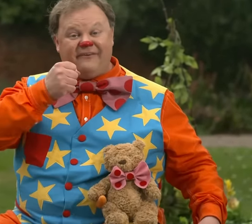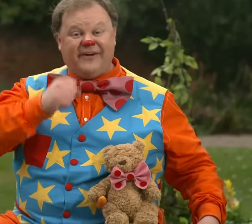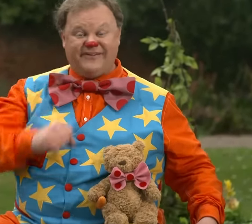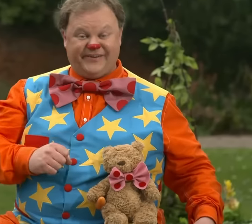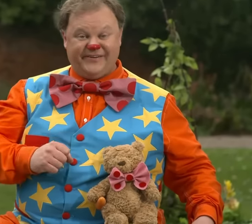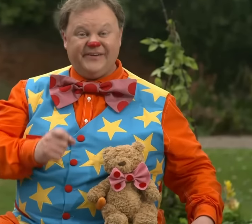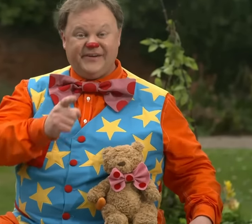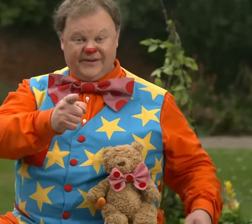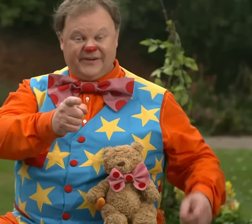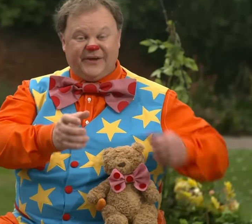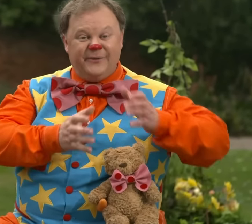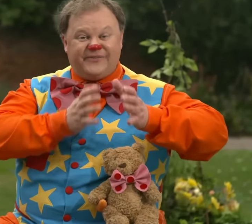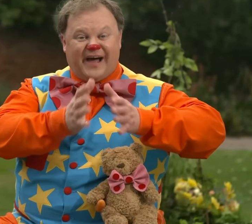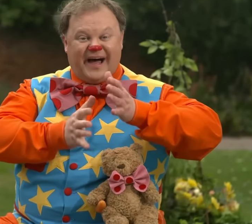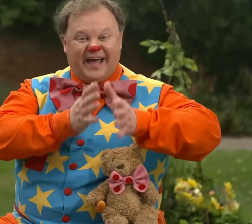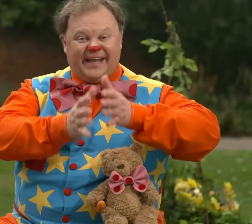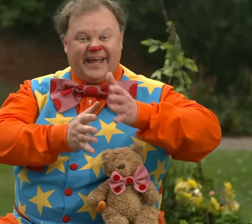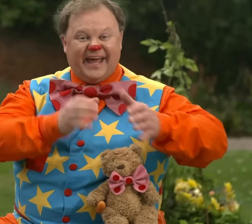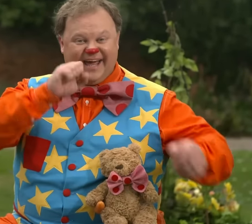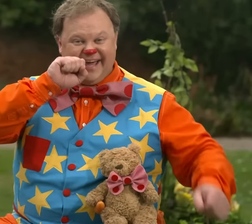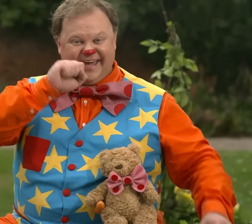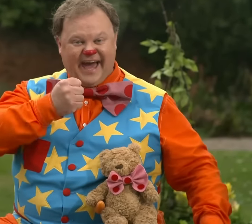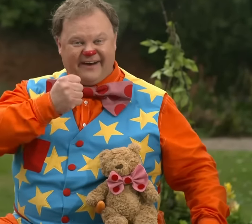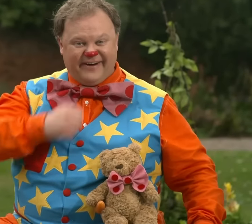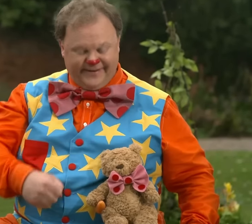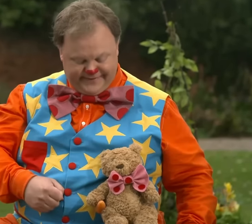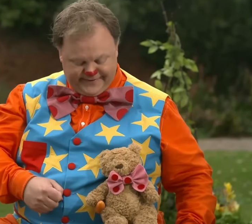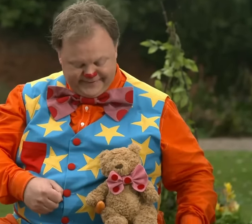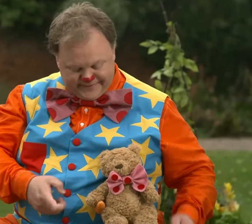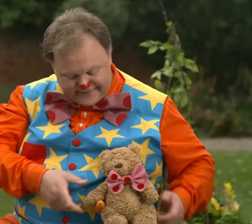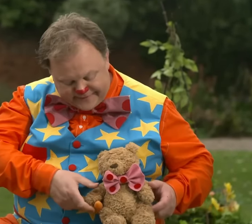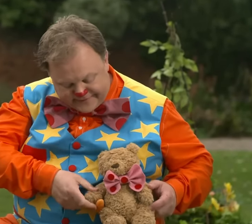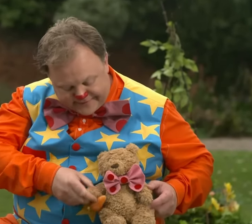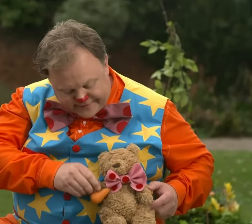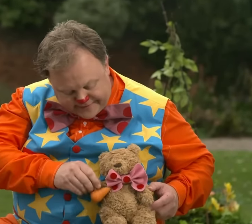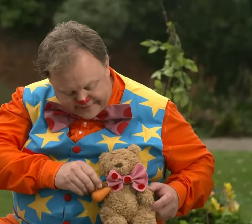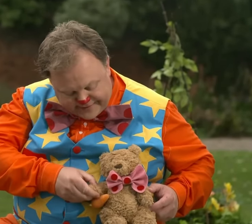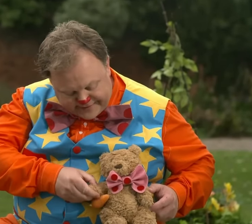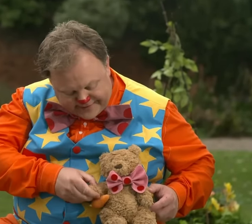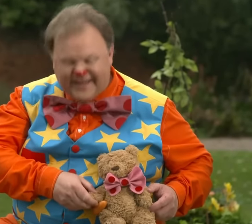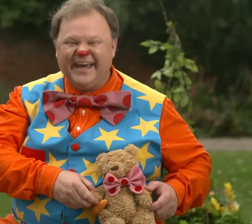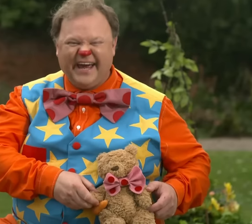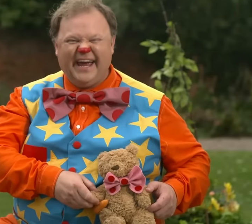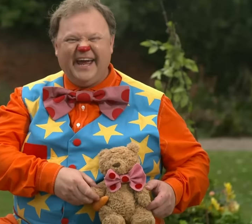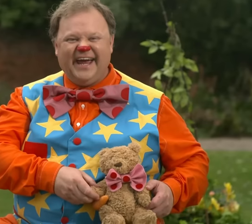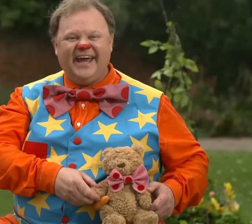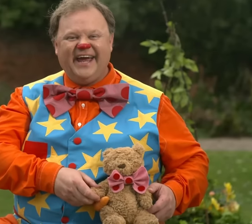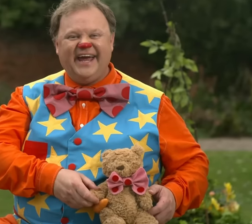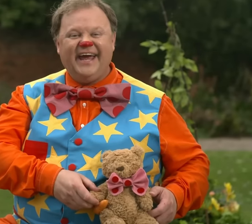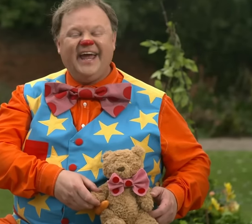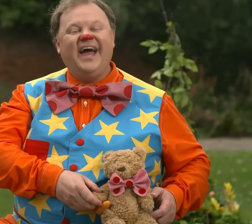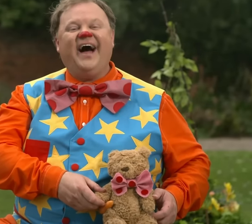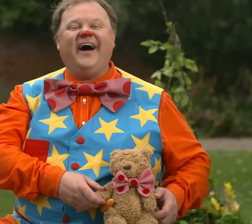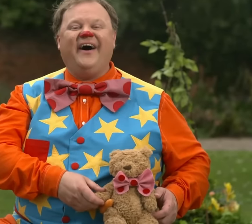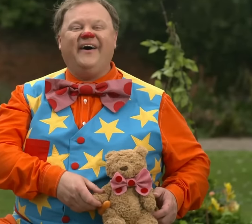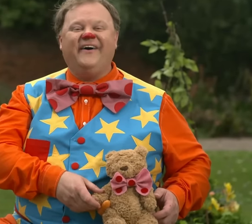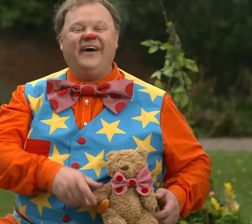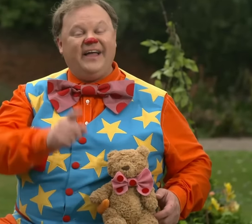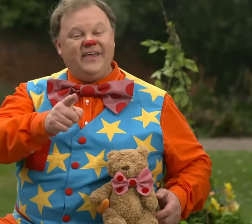Carrot. You sign. Carrot. Thank you, Mr. Tumble. You're our friend. Oh, and